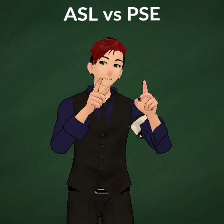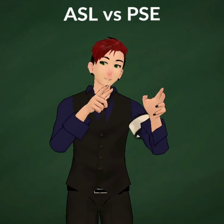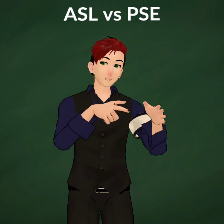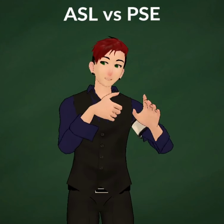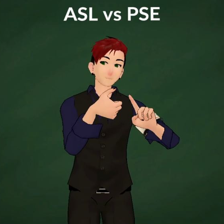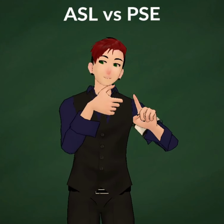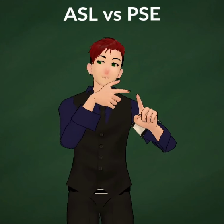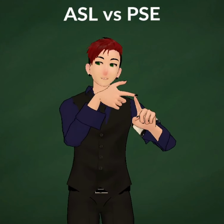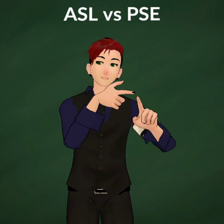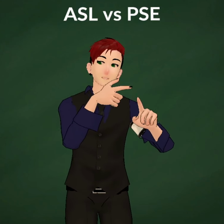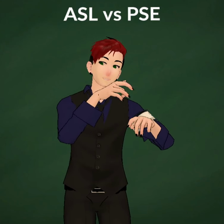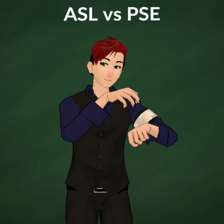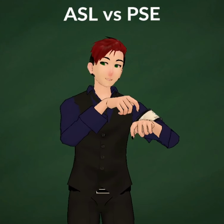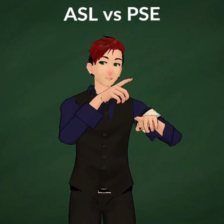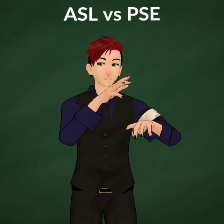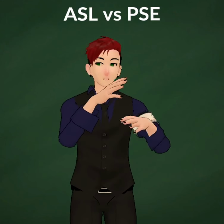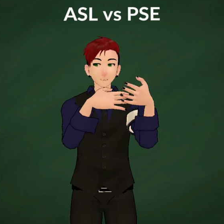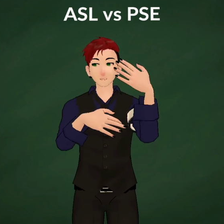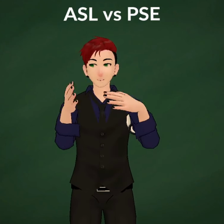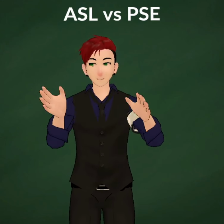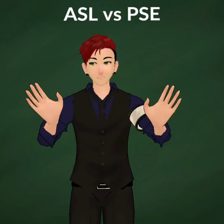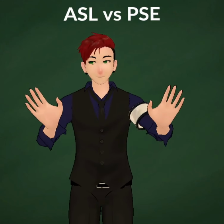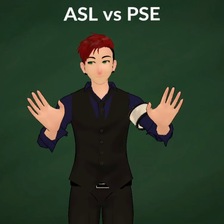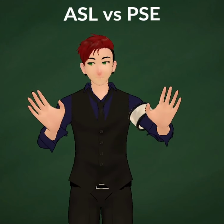Basically, it just means that it is English on your hands.